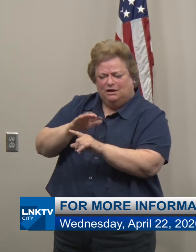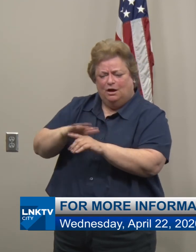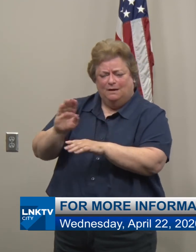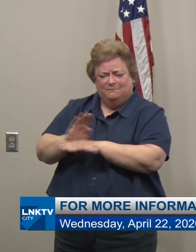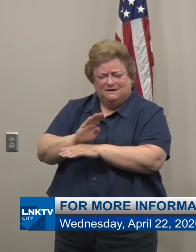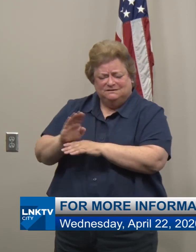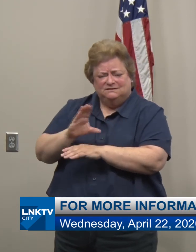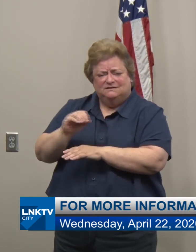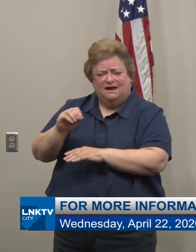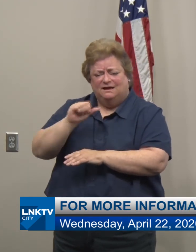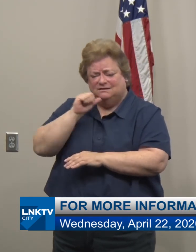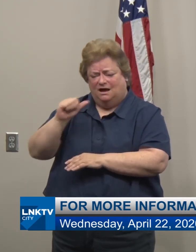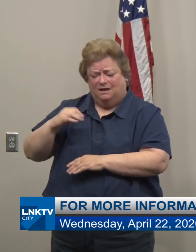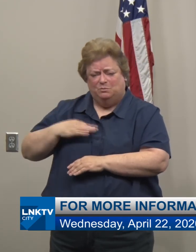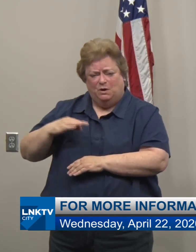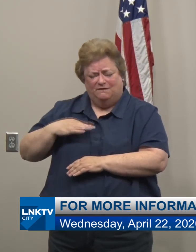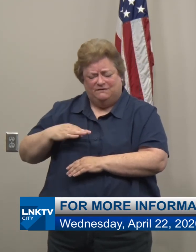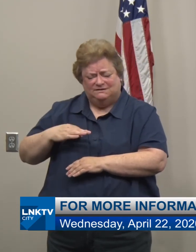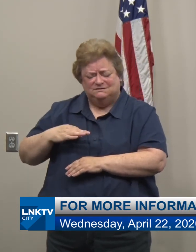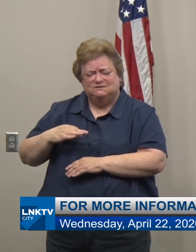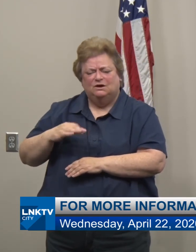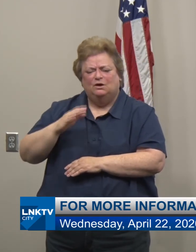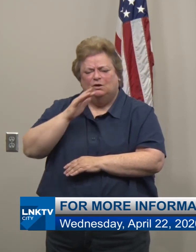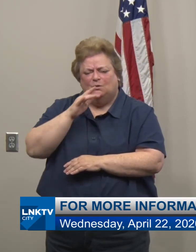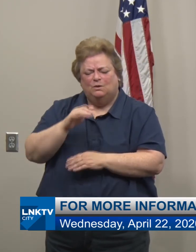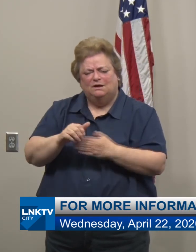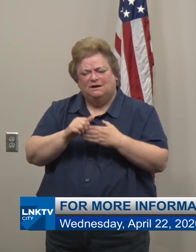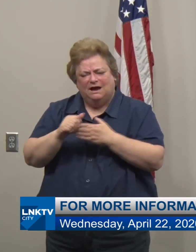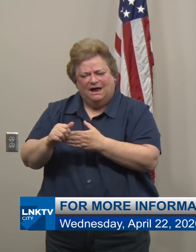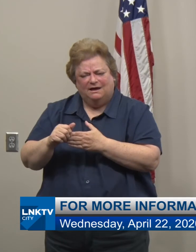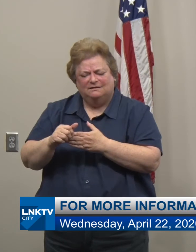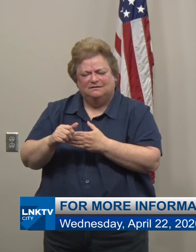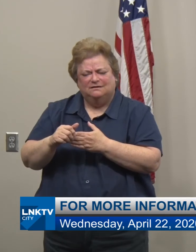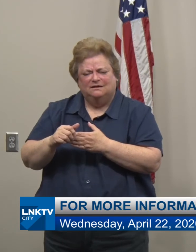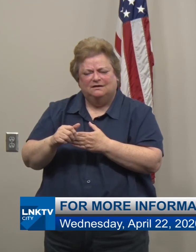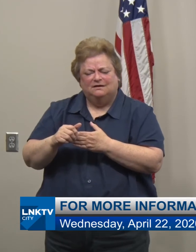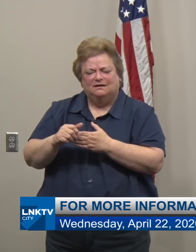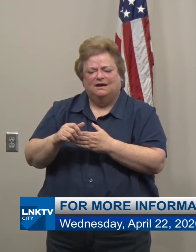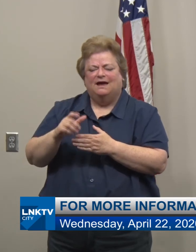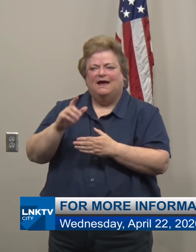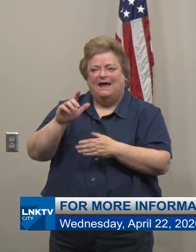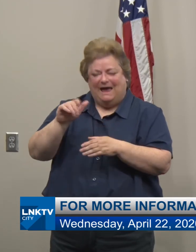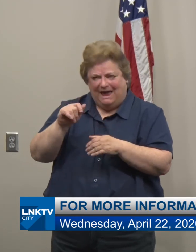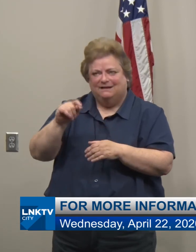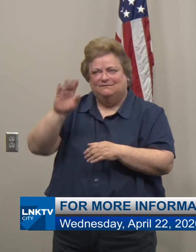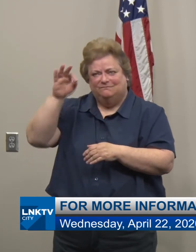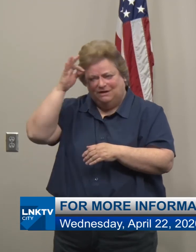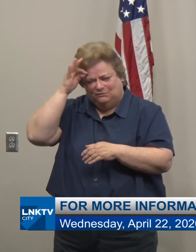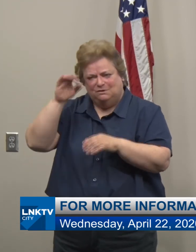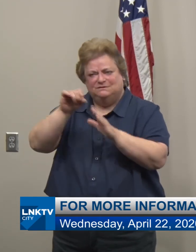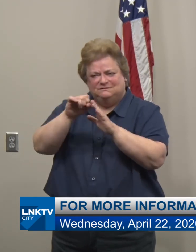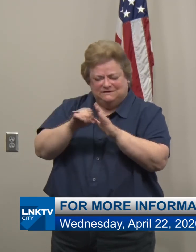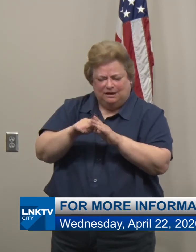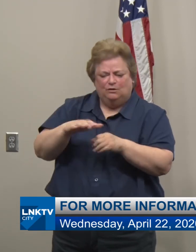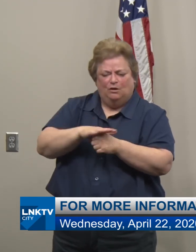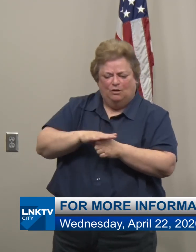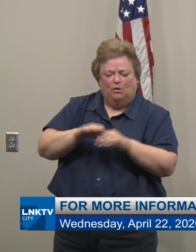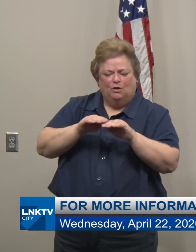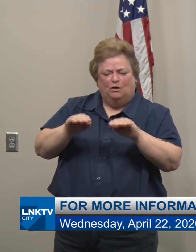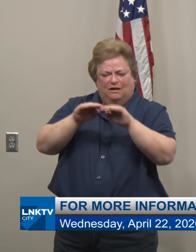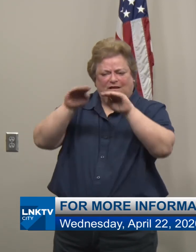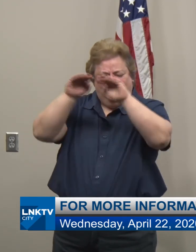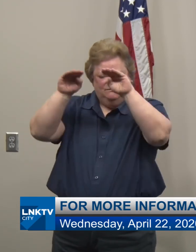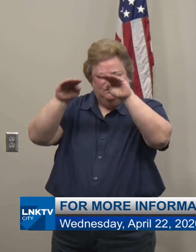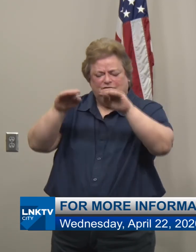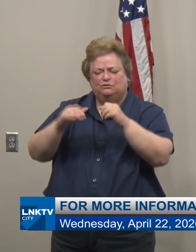nonprofits. The results of the survey will help guide local efforts at the federal, state, and local levels to support businesses